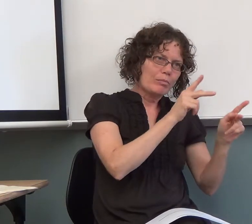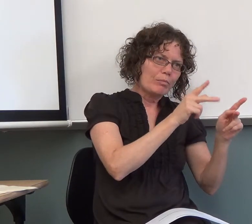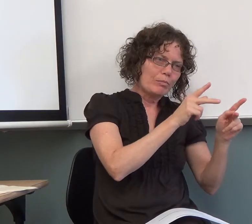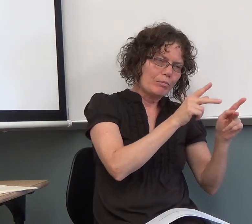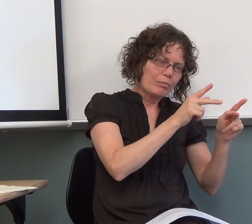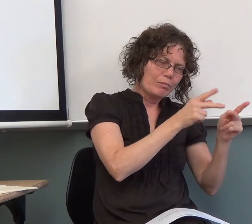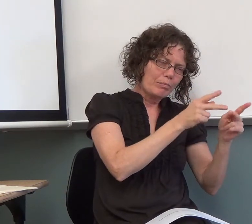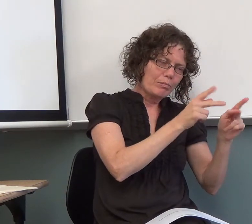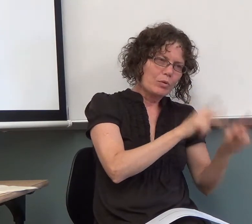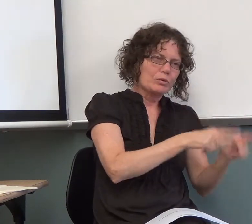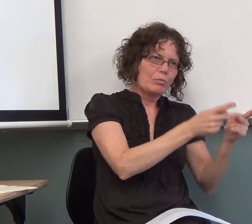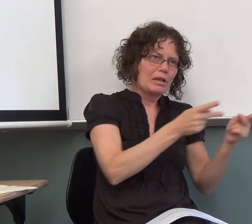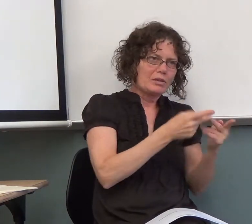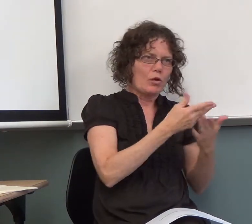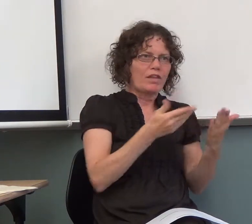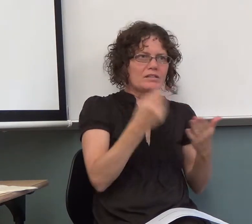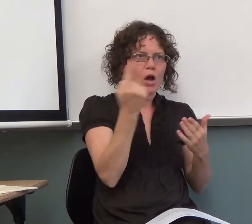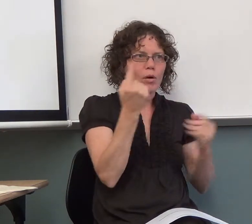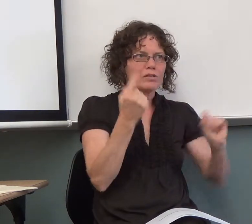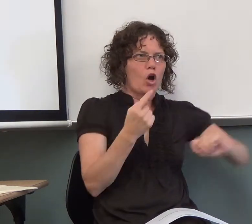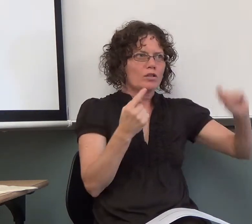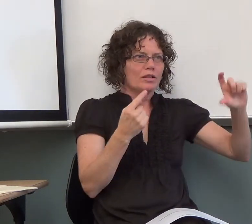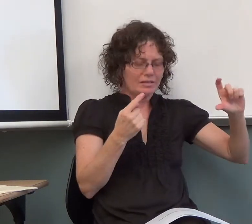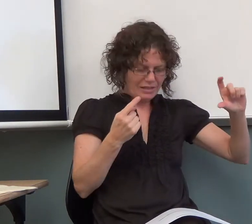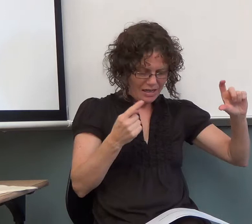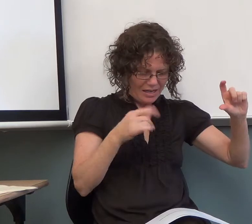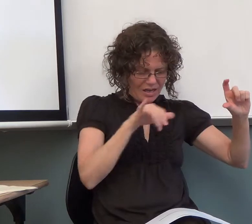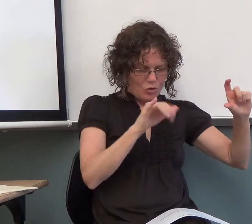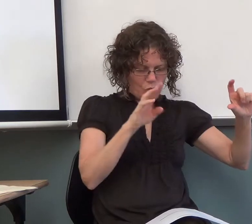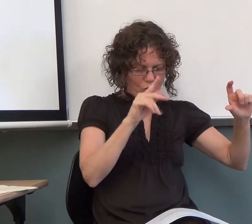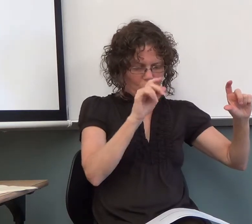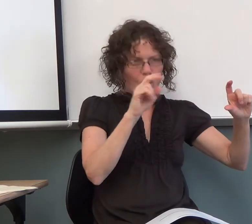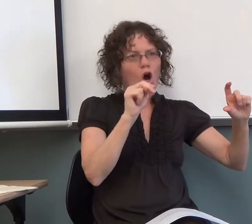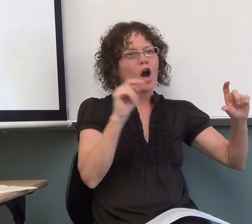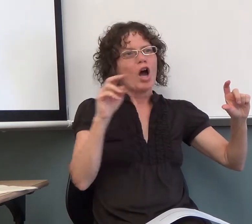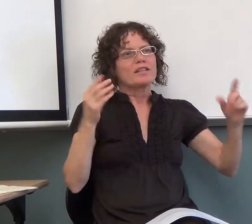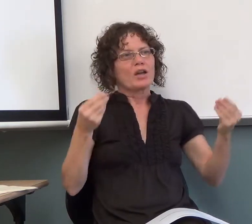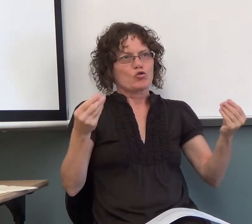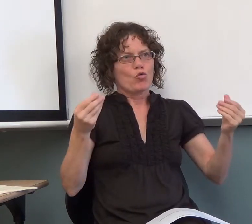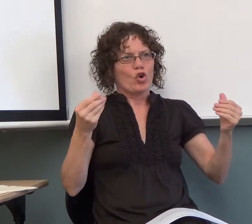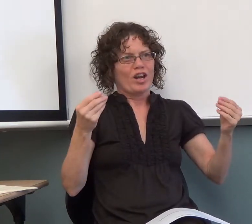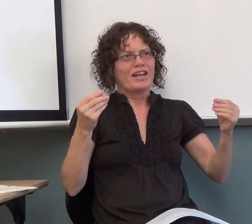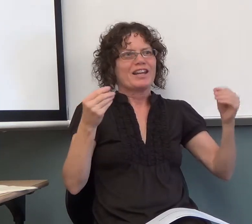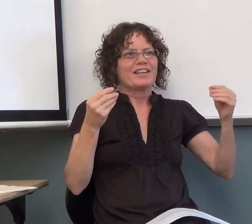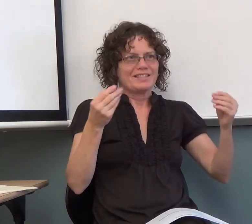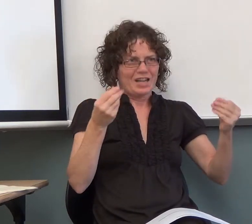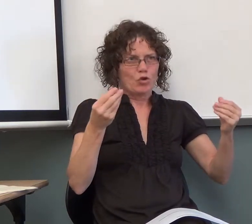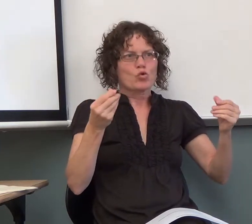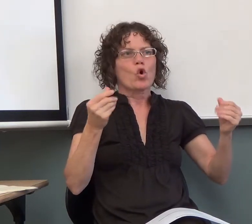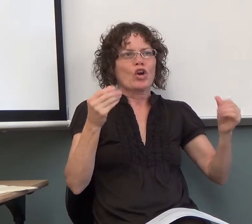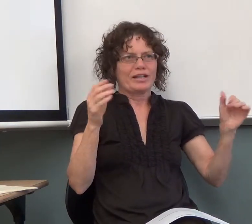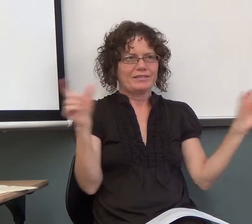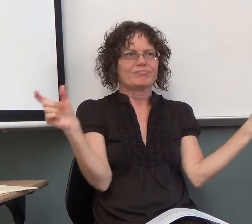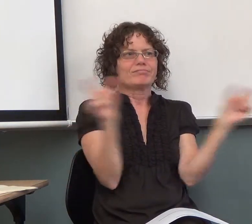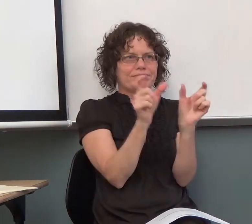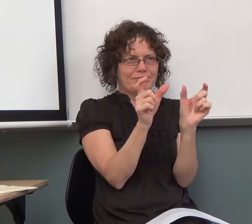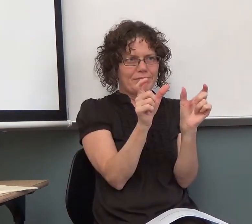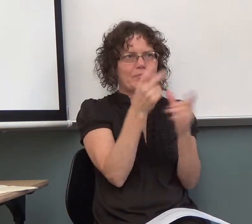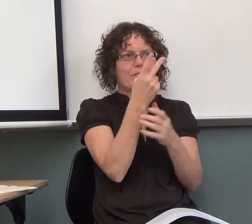capitalized. So Yukon Territory. There we go. Nice job. That's good. Okay, so that's proper noun. Yukon Territory. It's a